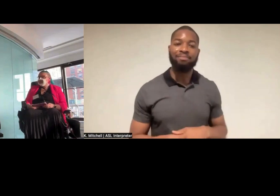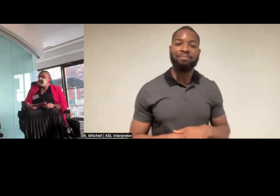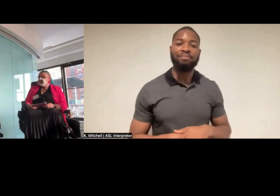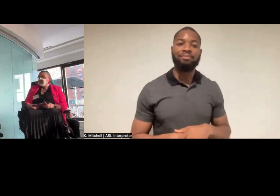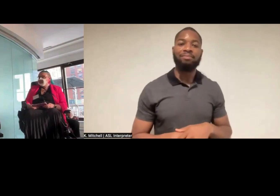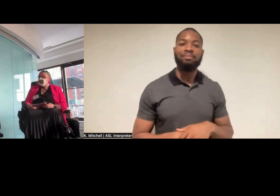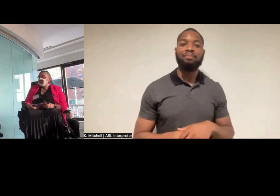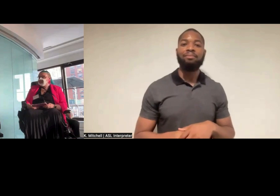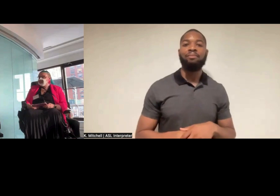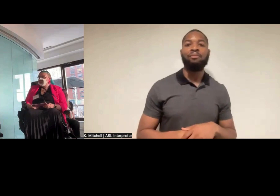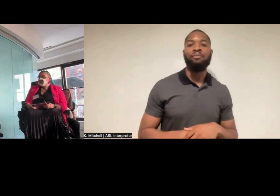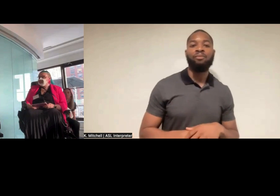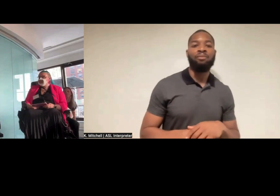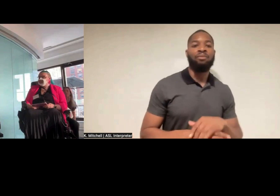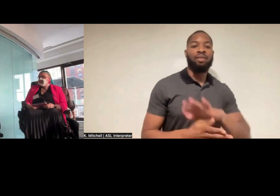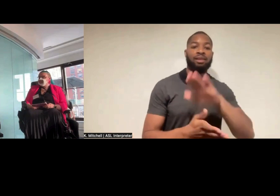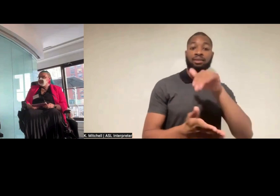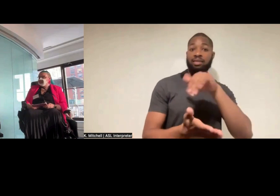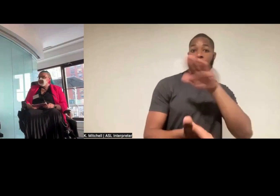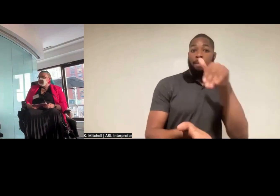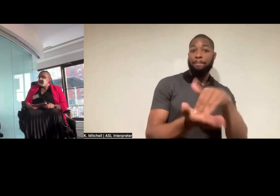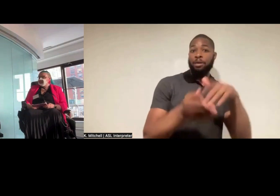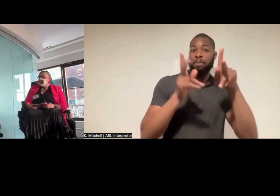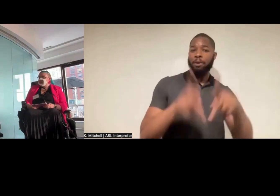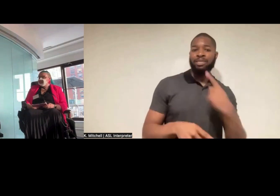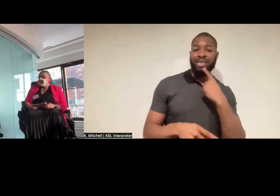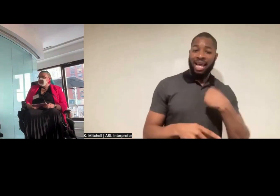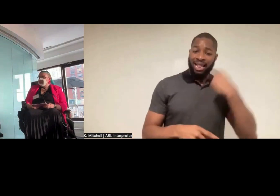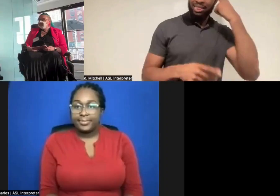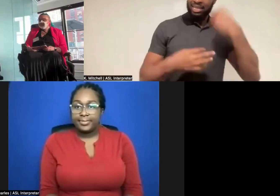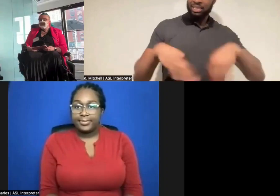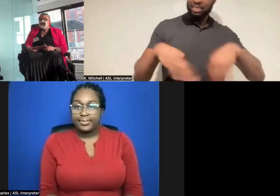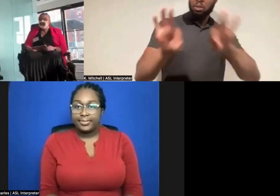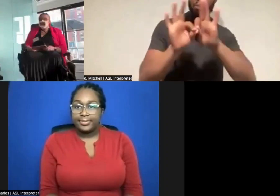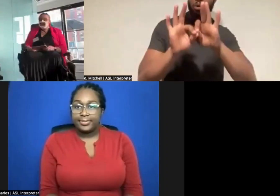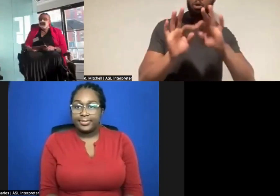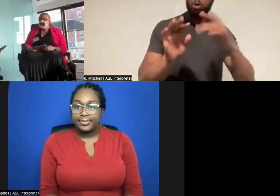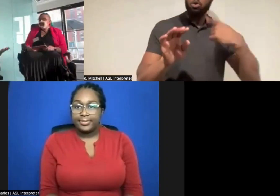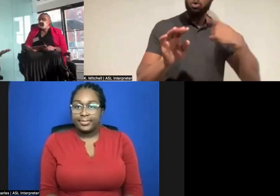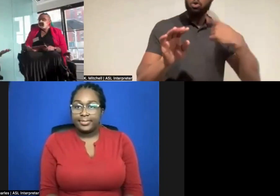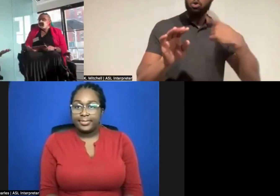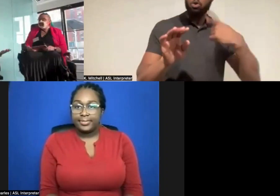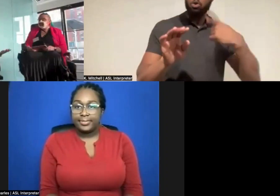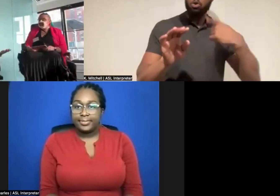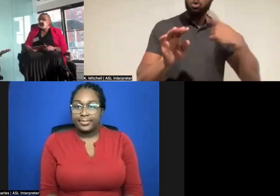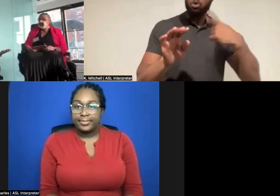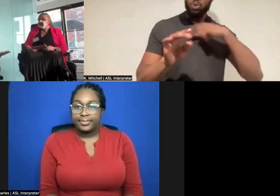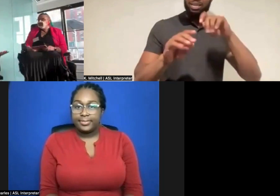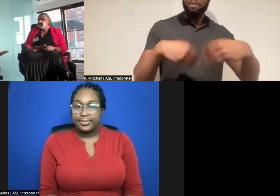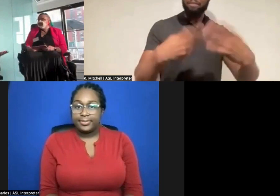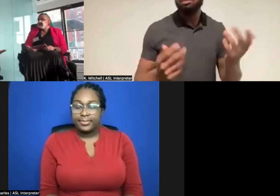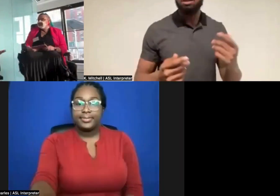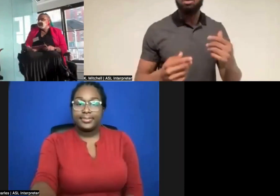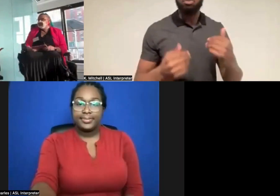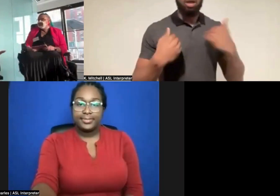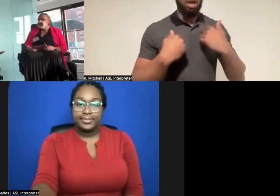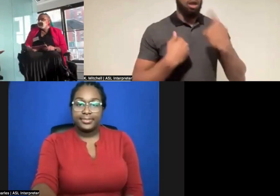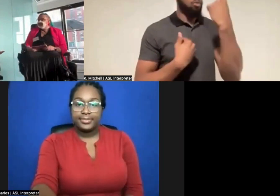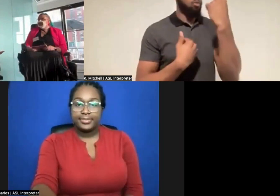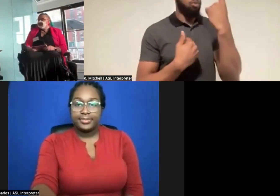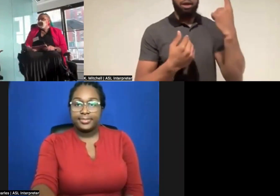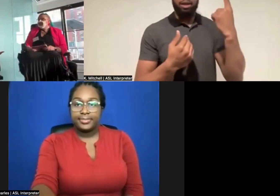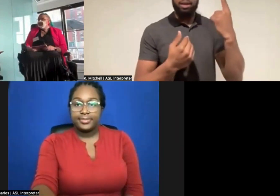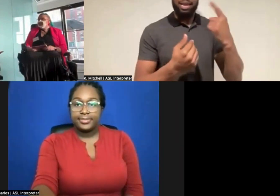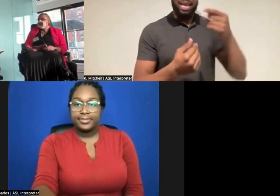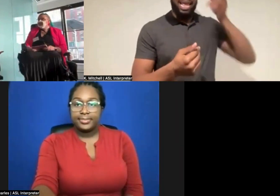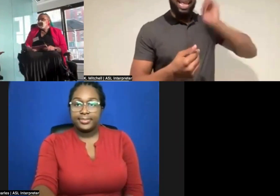need that accommodation, and that is going to help you in your workspace to ask for it, because there's a proven record already that it exists and it works,